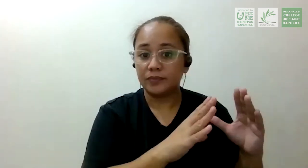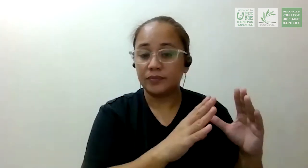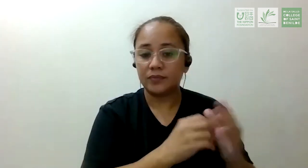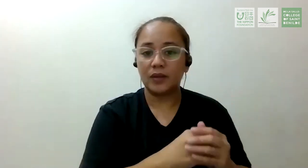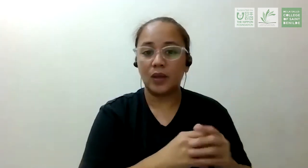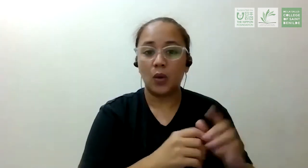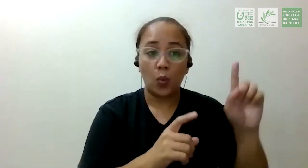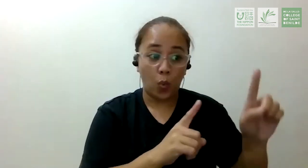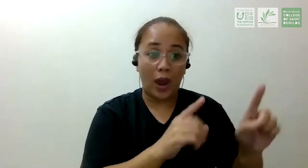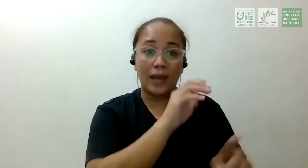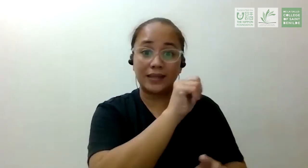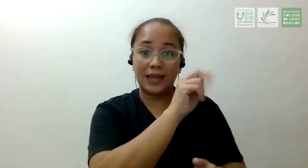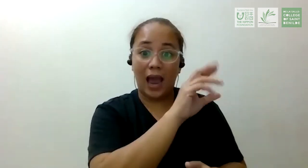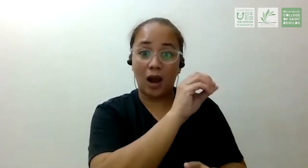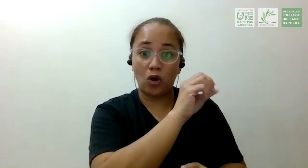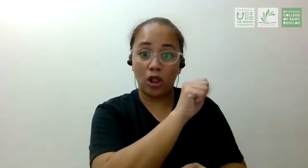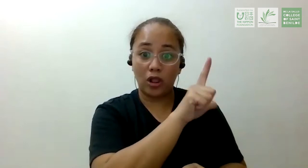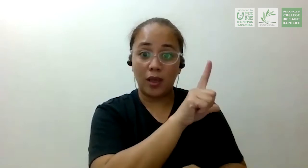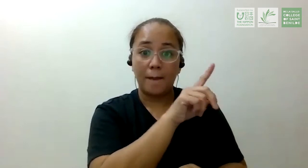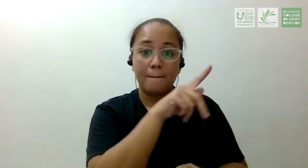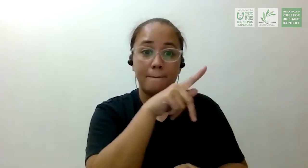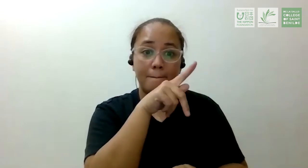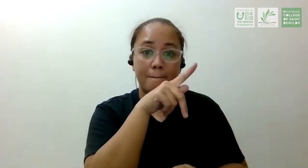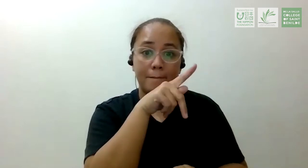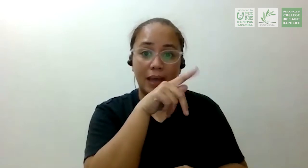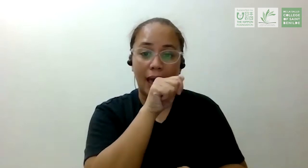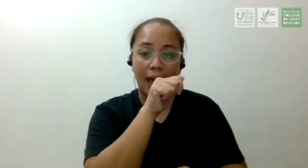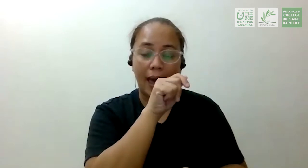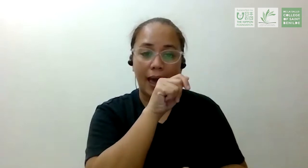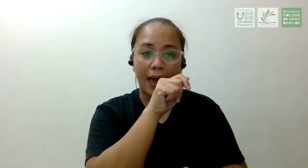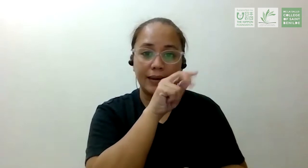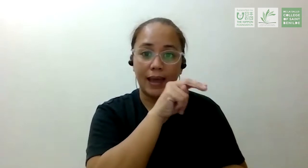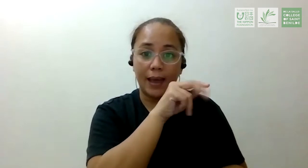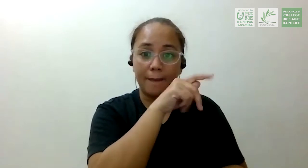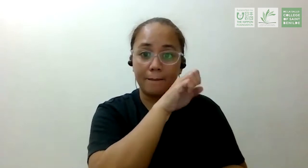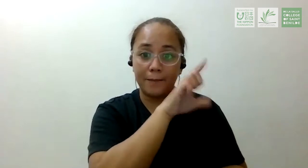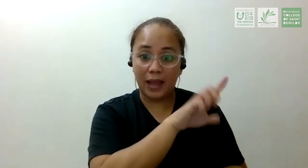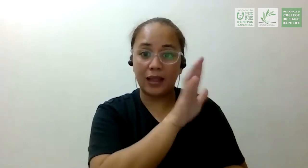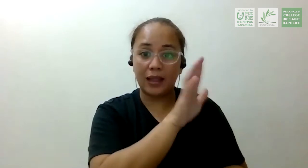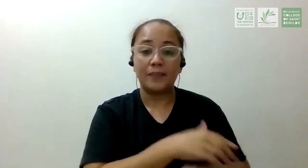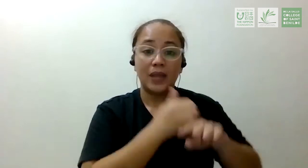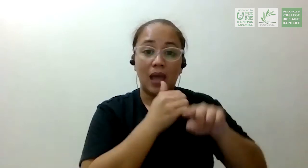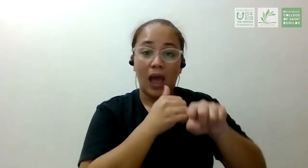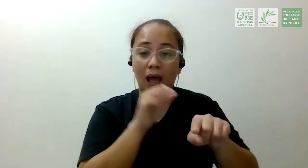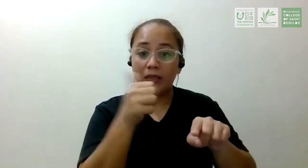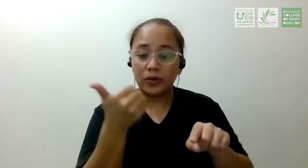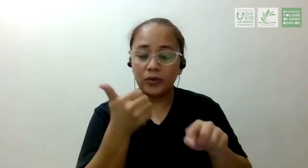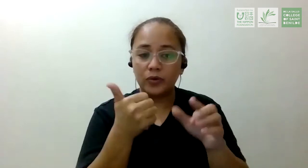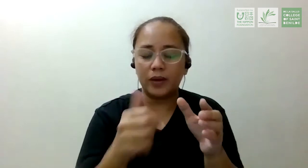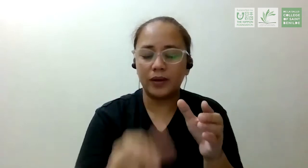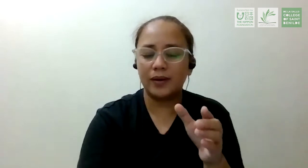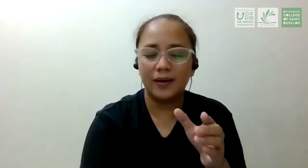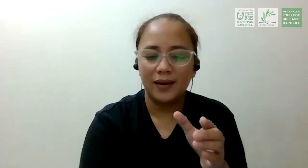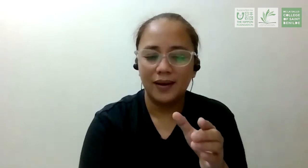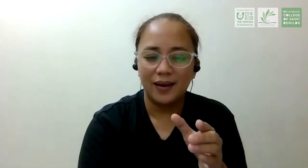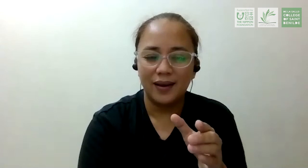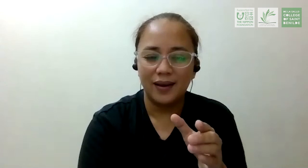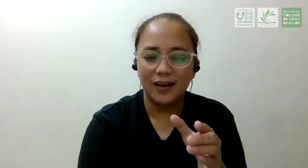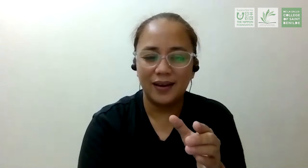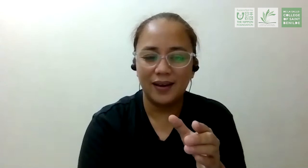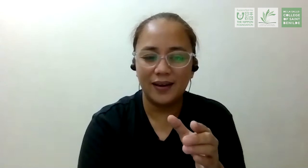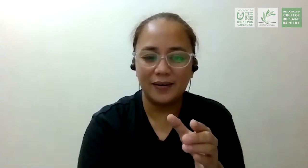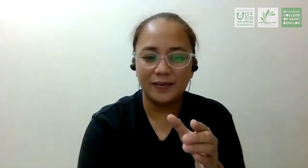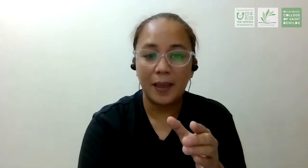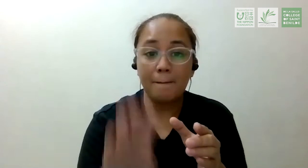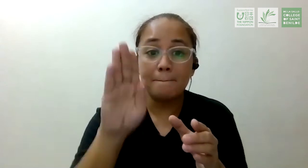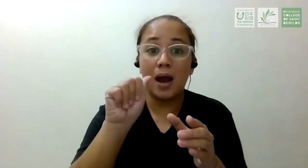group does Barbara Cannapel, and one group does the rise and fall of oralism and